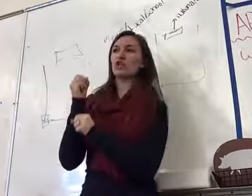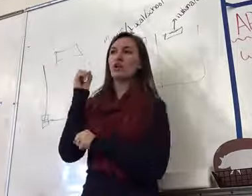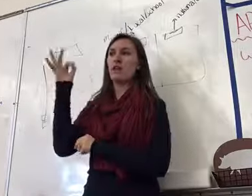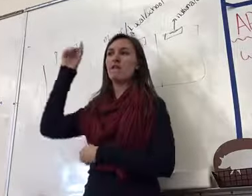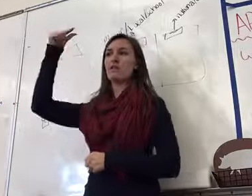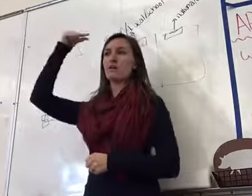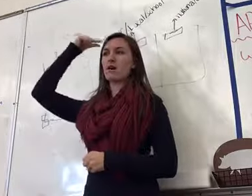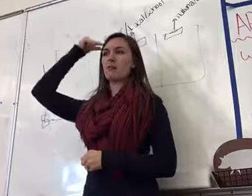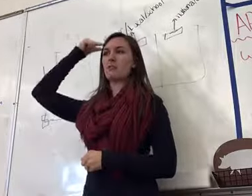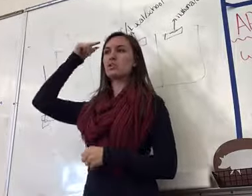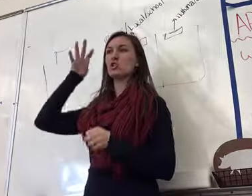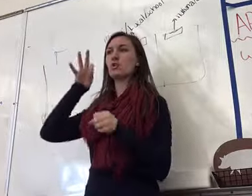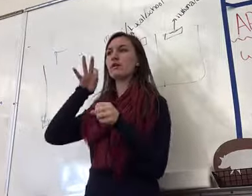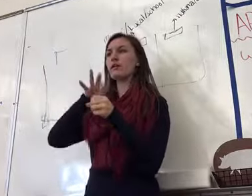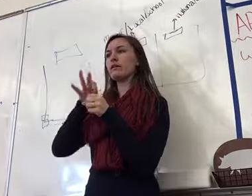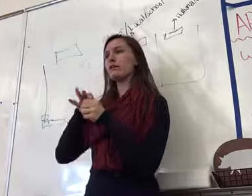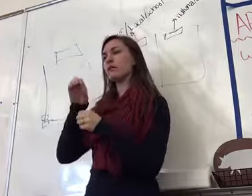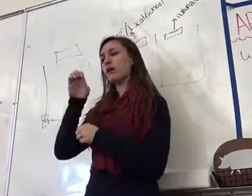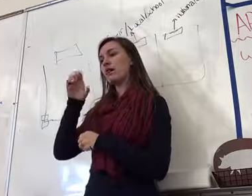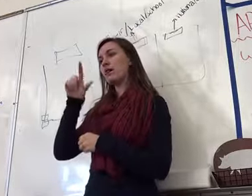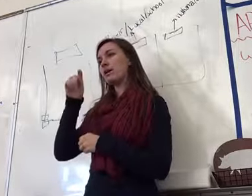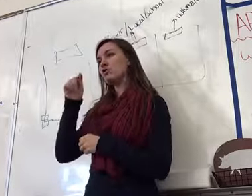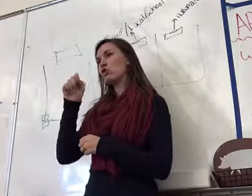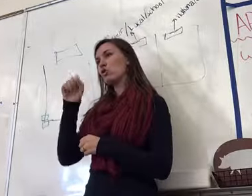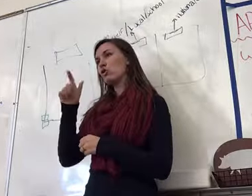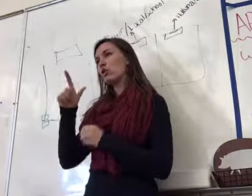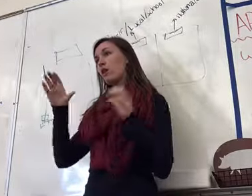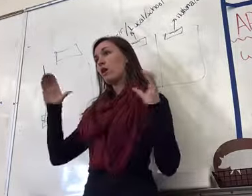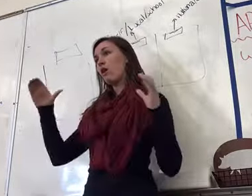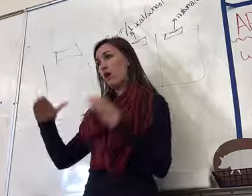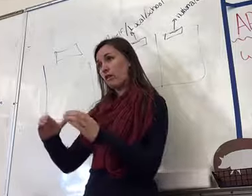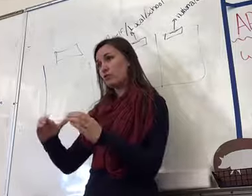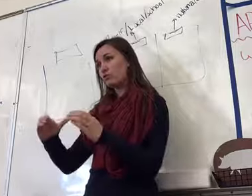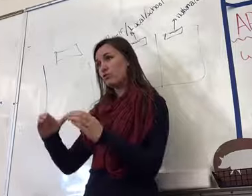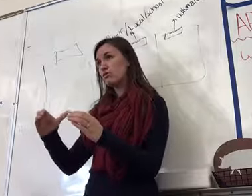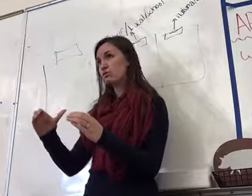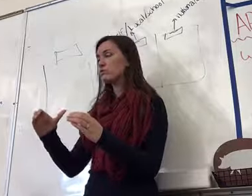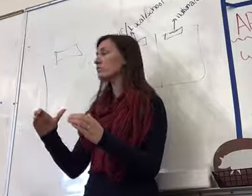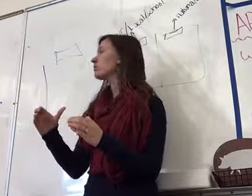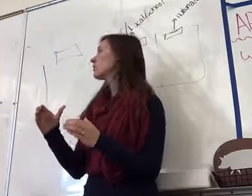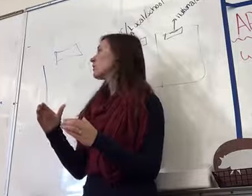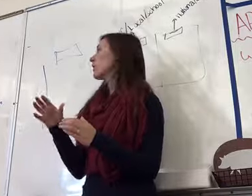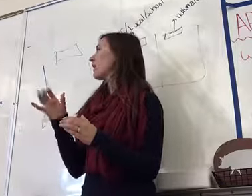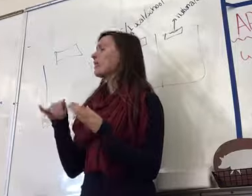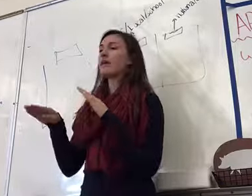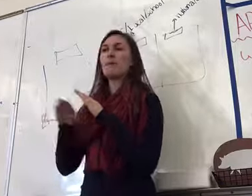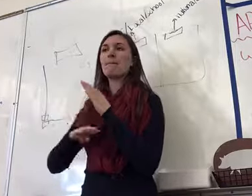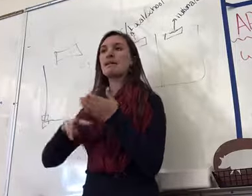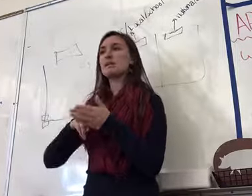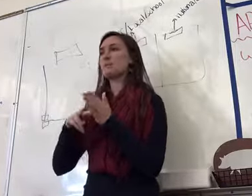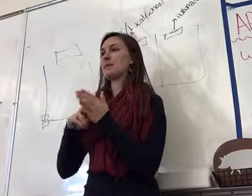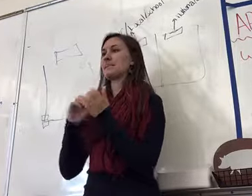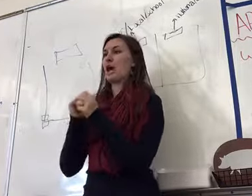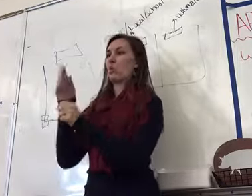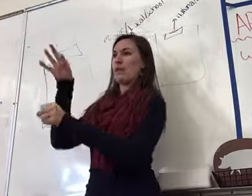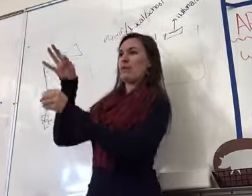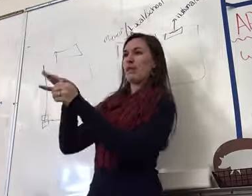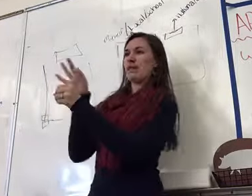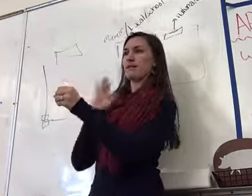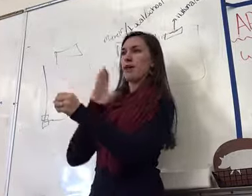the Electoral College, this is going to be the creation of basically how we elect our president. So what they're going to do is they're